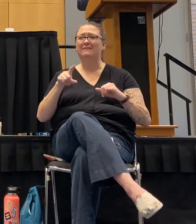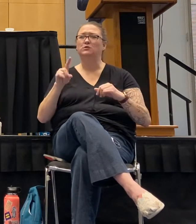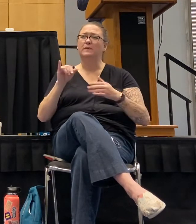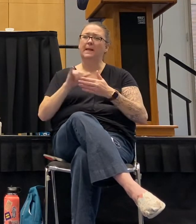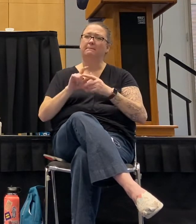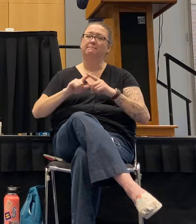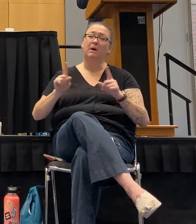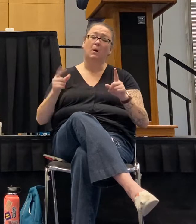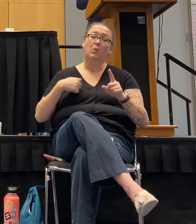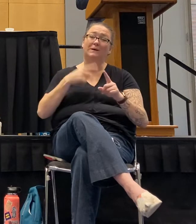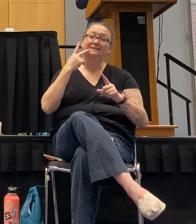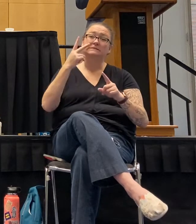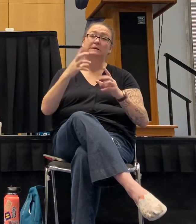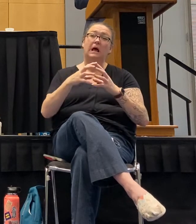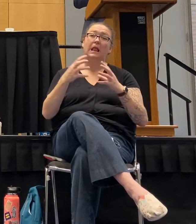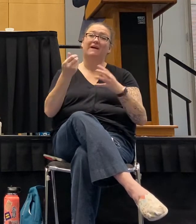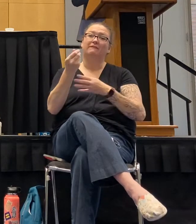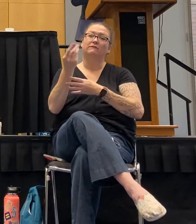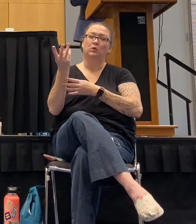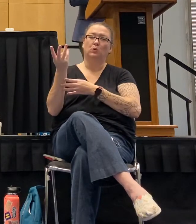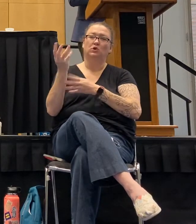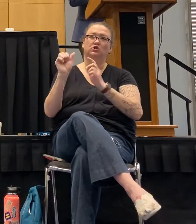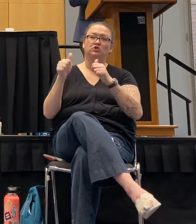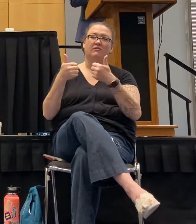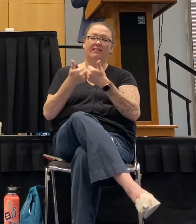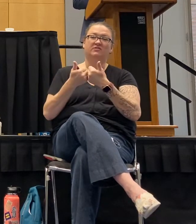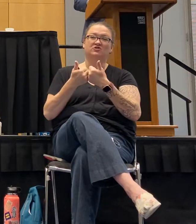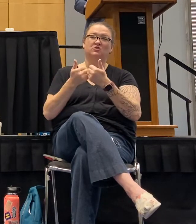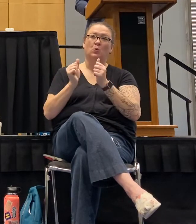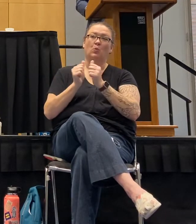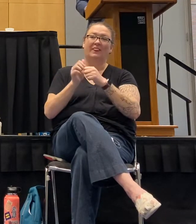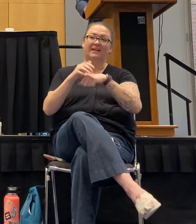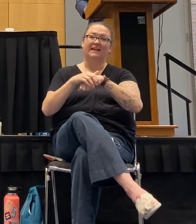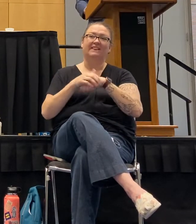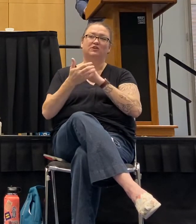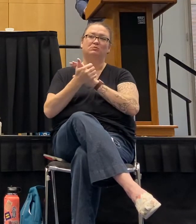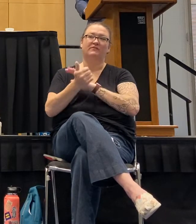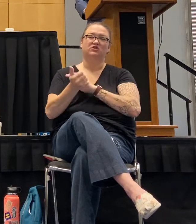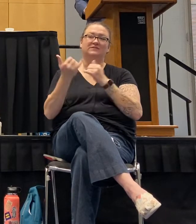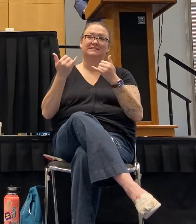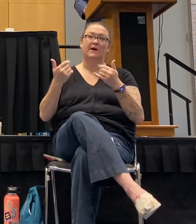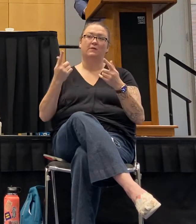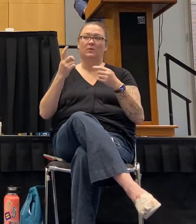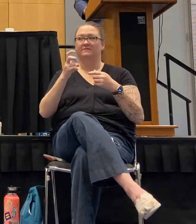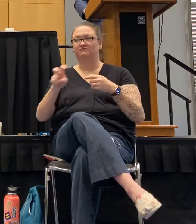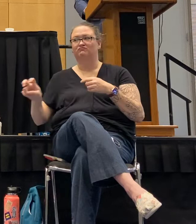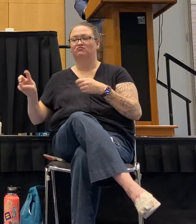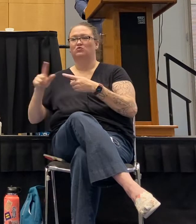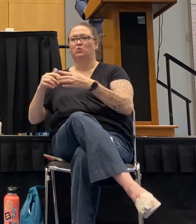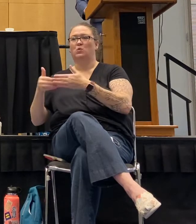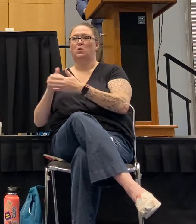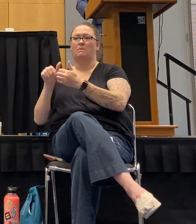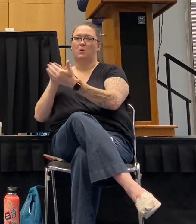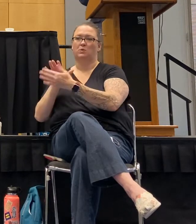do that, but we see a lot fewer challenges with English proficiency now that we've gone to this new